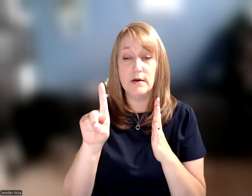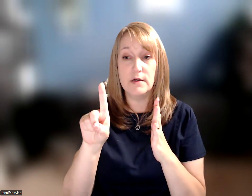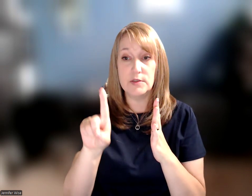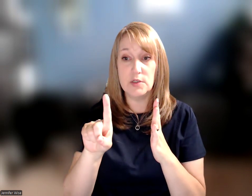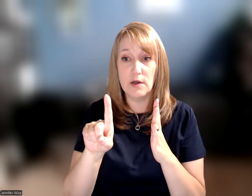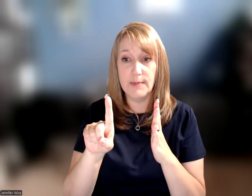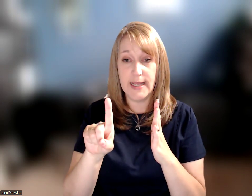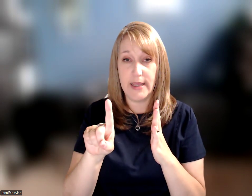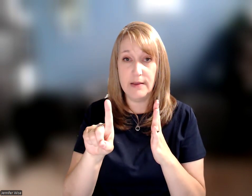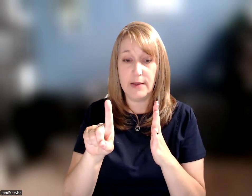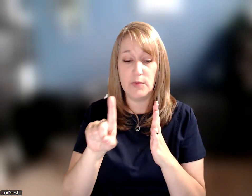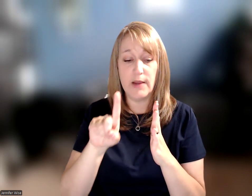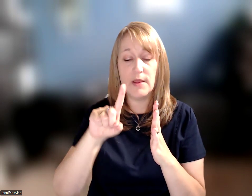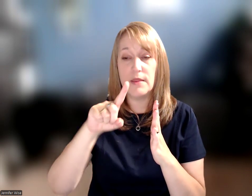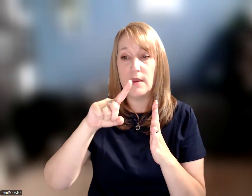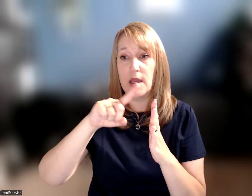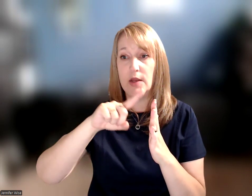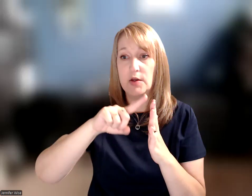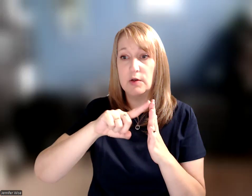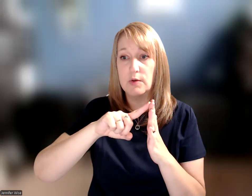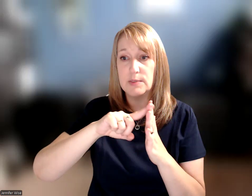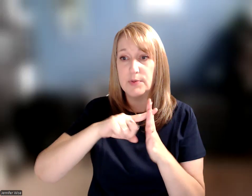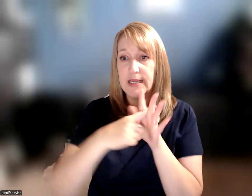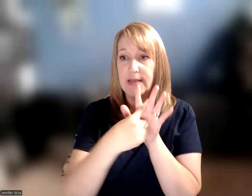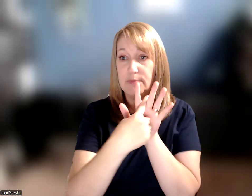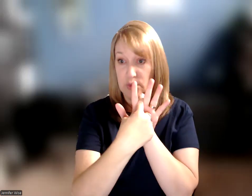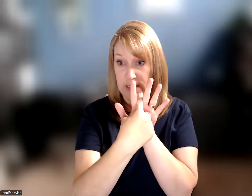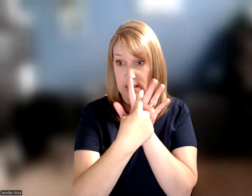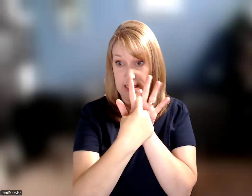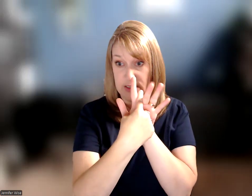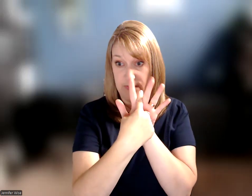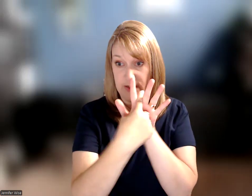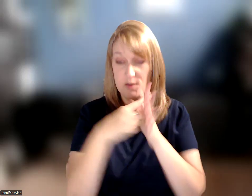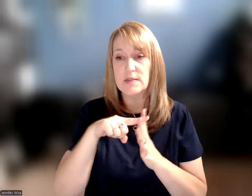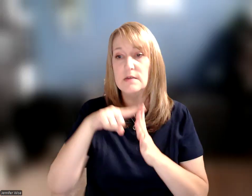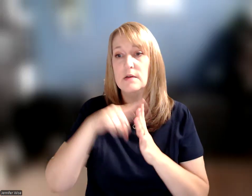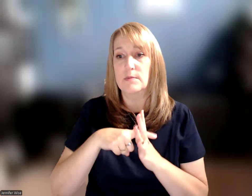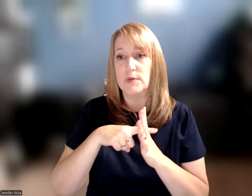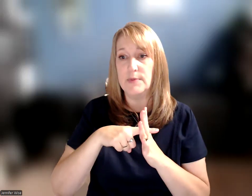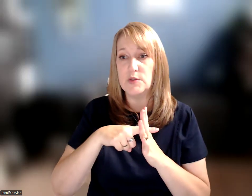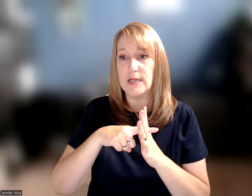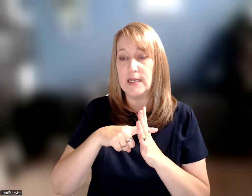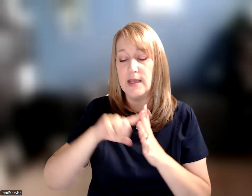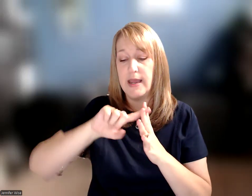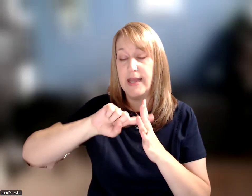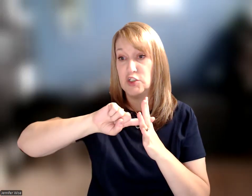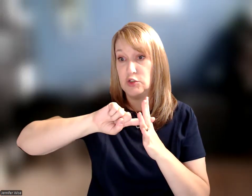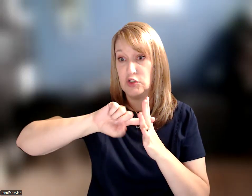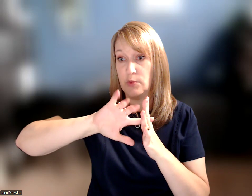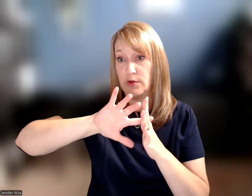on your dominant hand, the hand you write with, and you're going to put it in between these two fingers. Put it in between, and actually you start with your